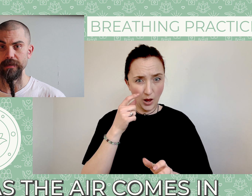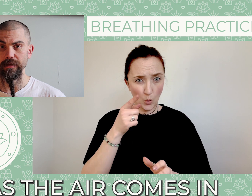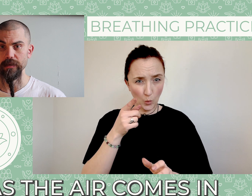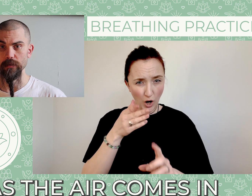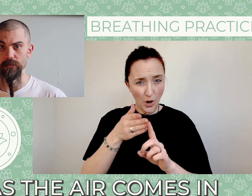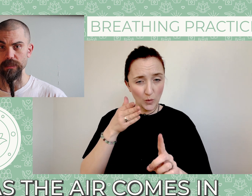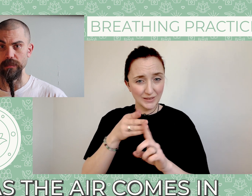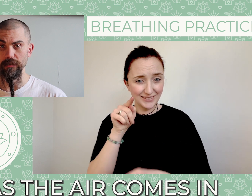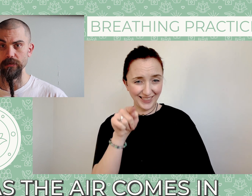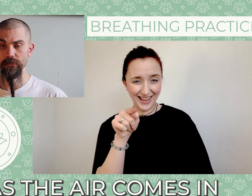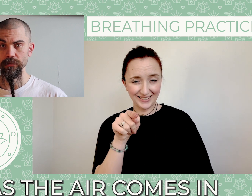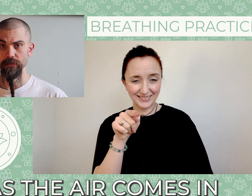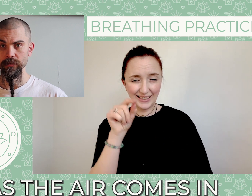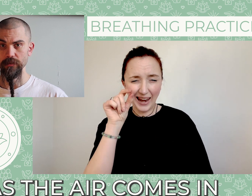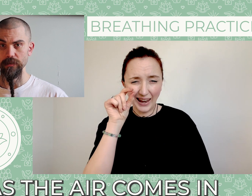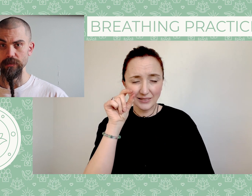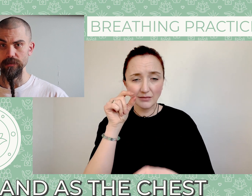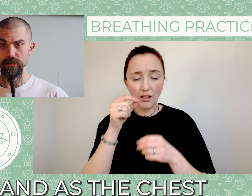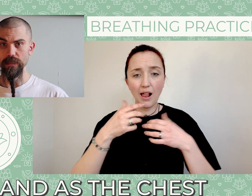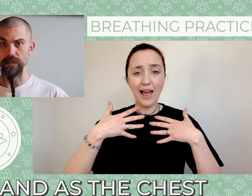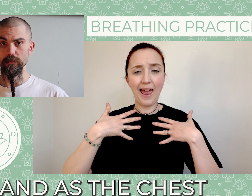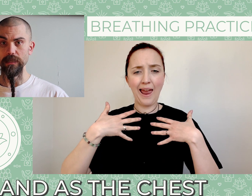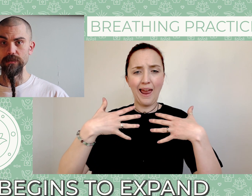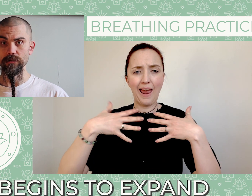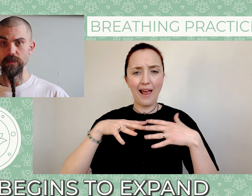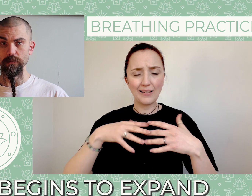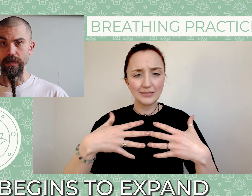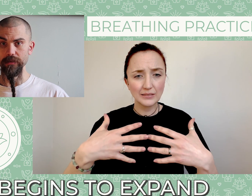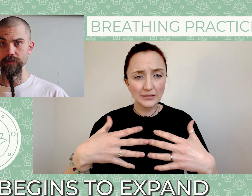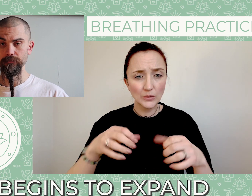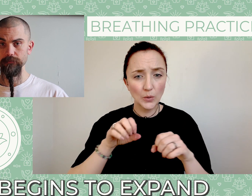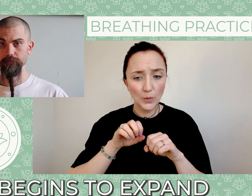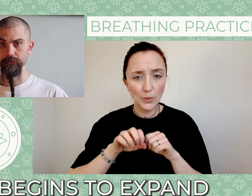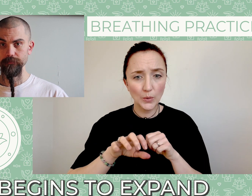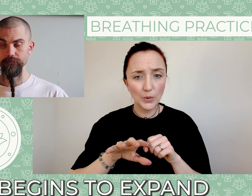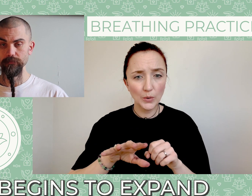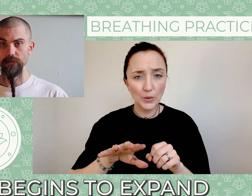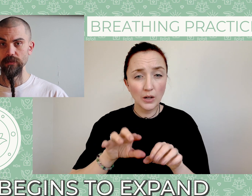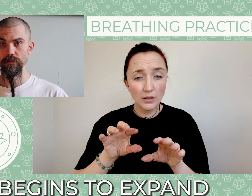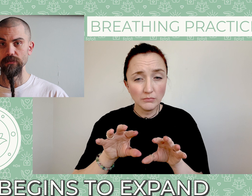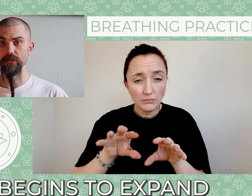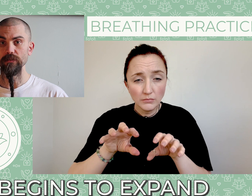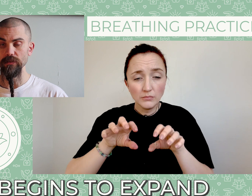as the air comes in and as the chest begins to expand.